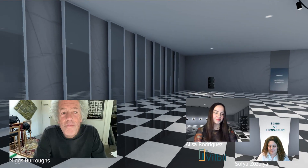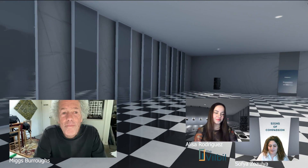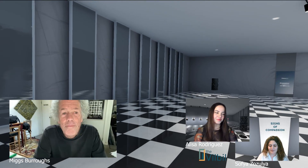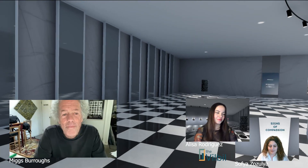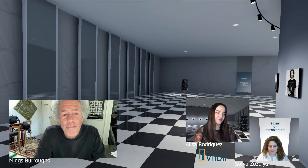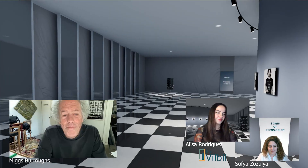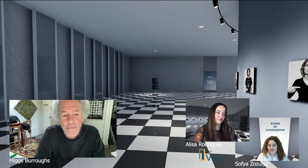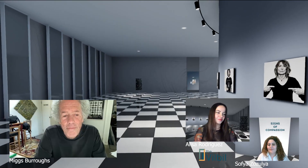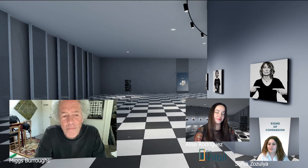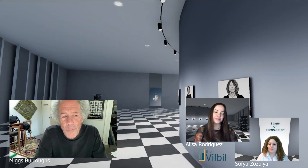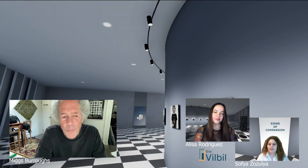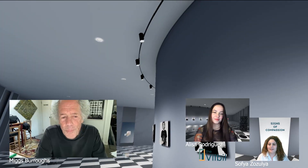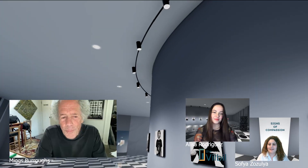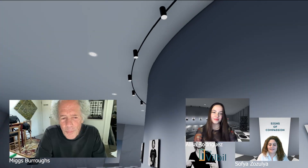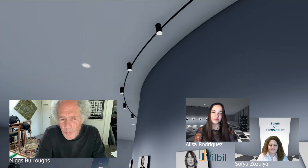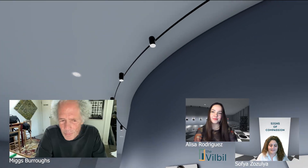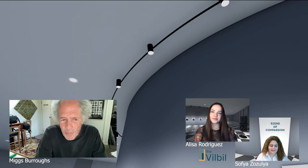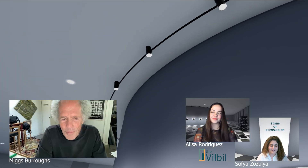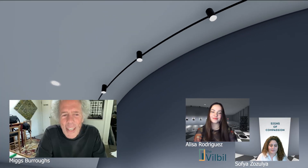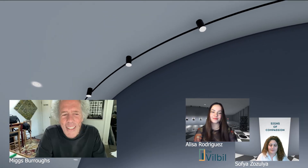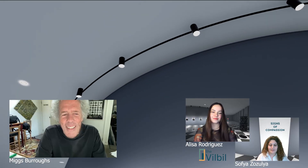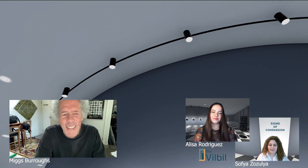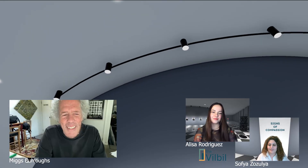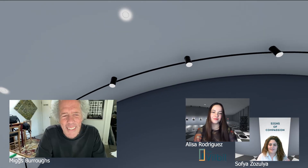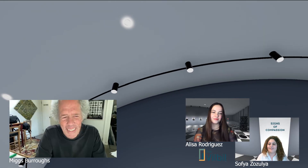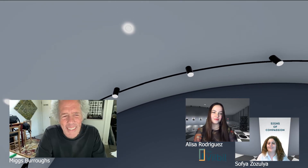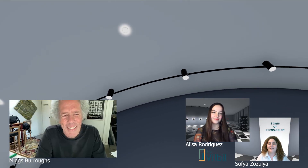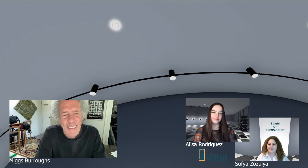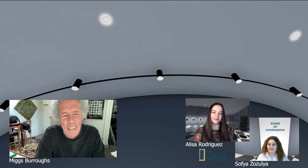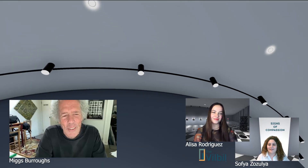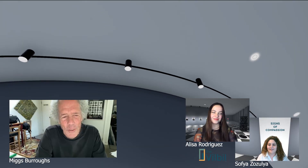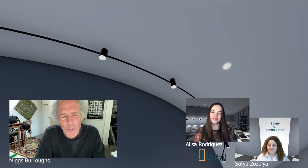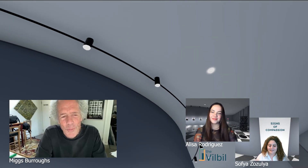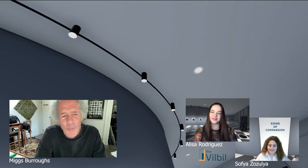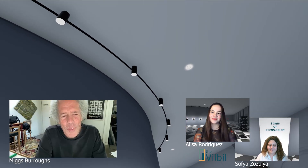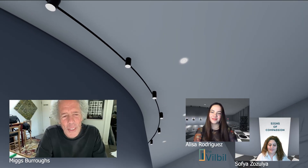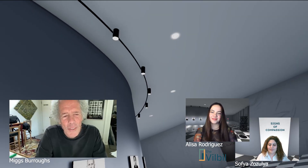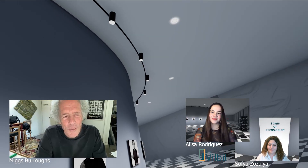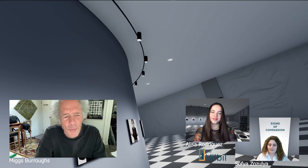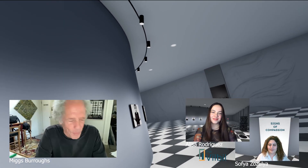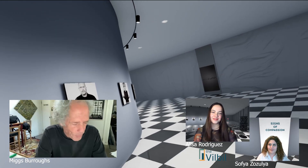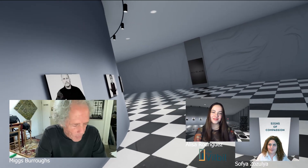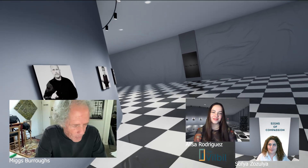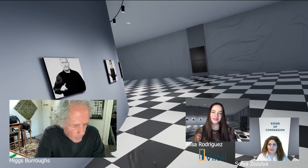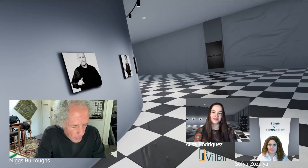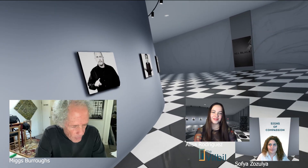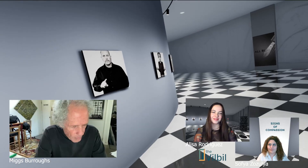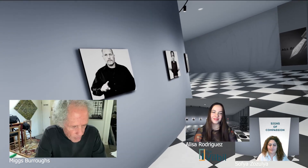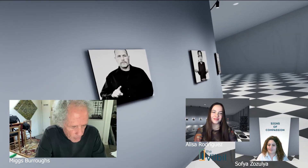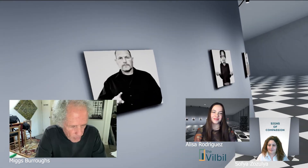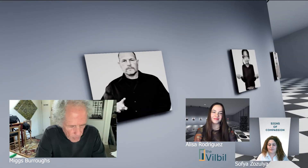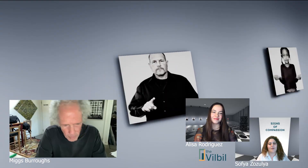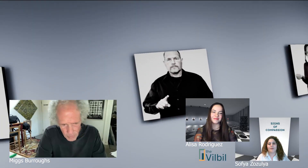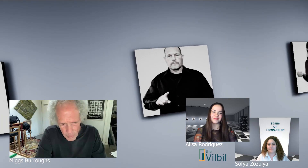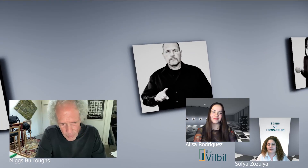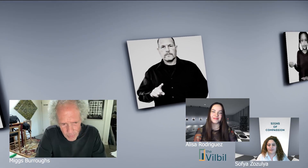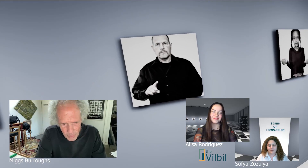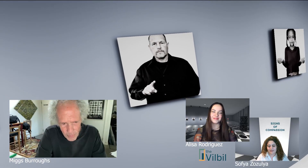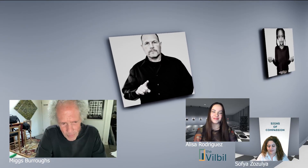that you have to work and the inspiration is just not there. Is there something that you could do, or you'd rather just drop everything and not